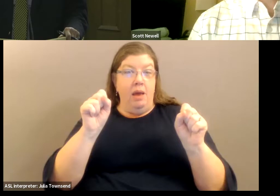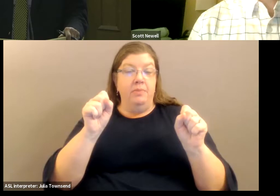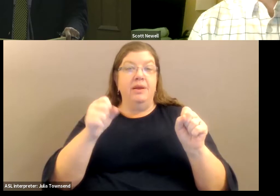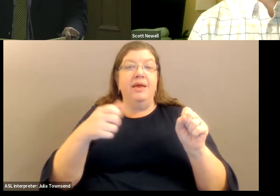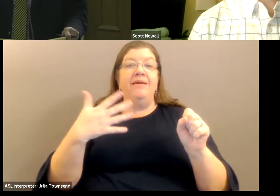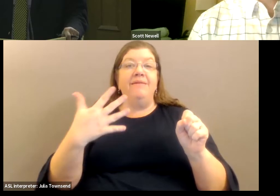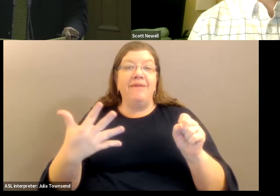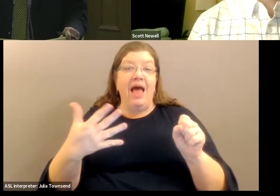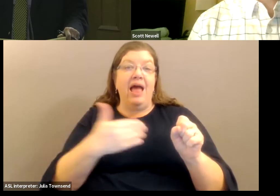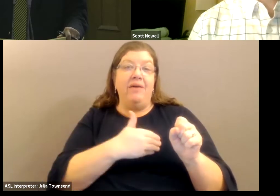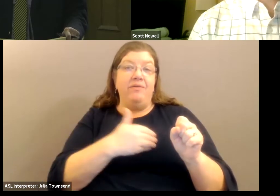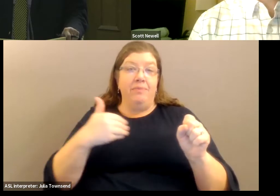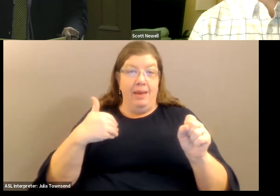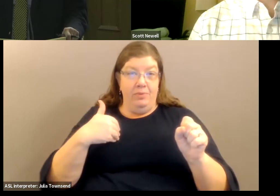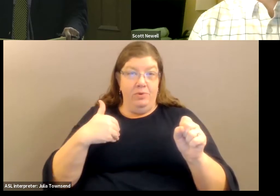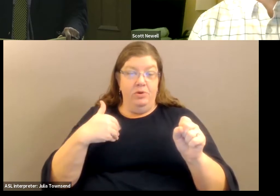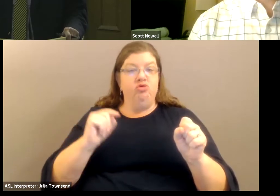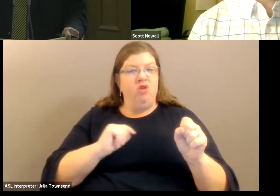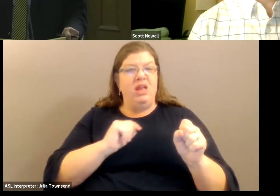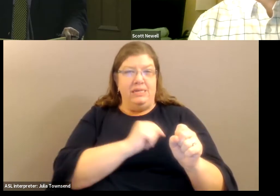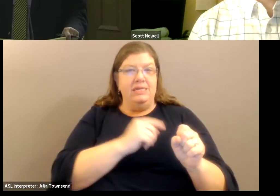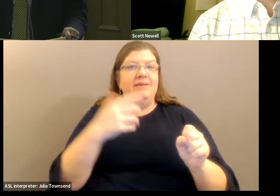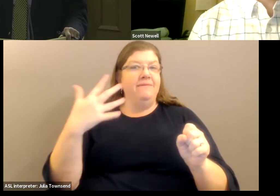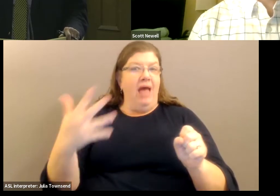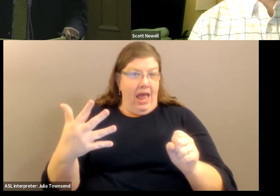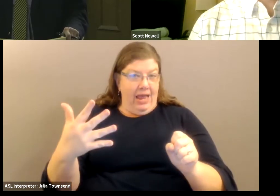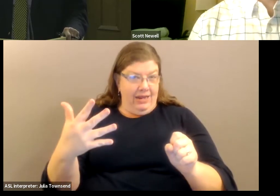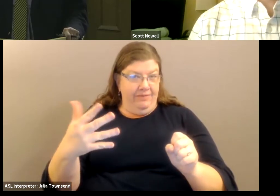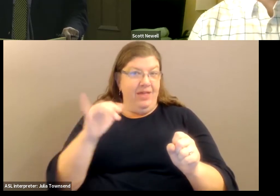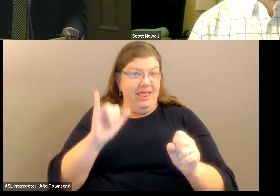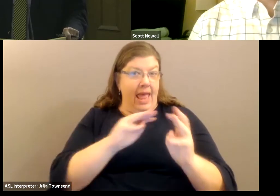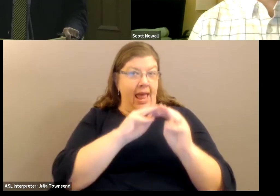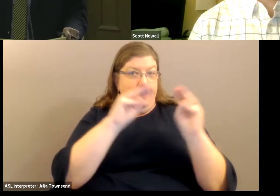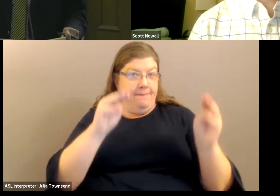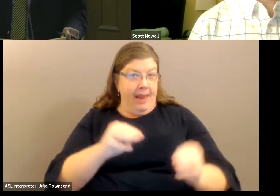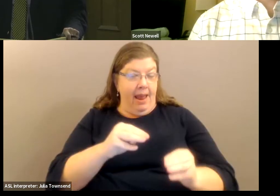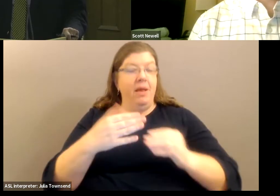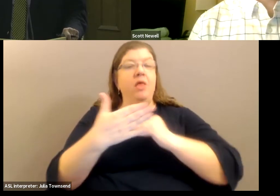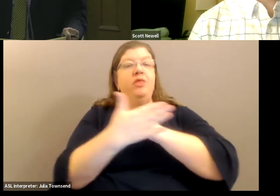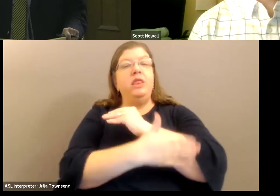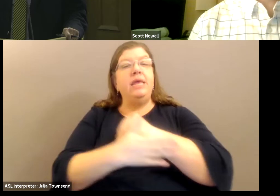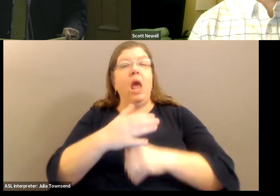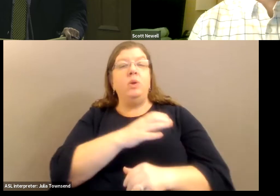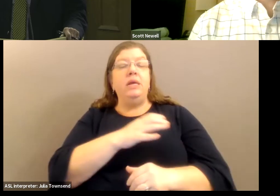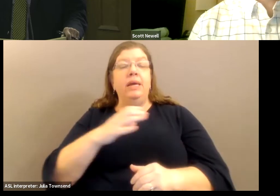5-member, 5-trustee map, then the county committee